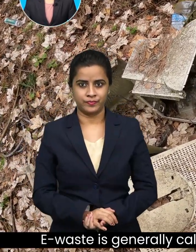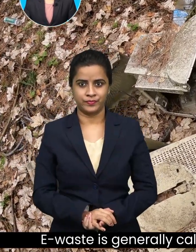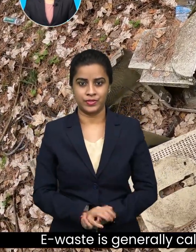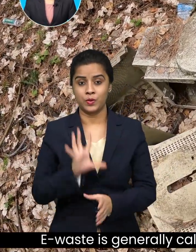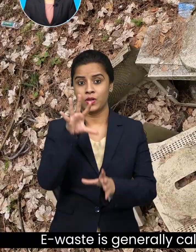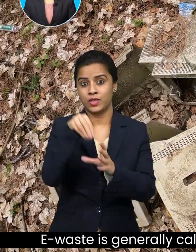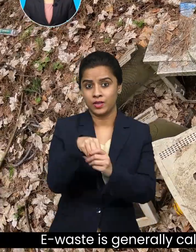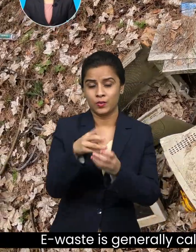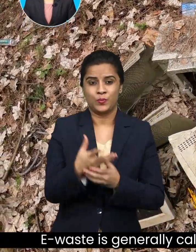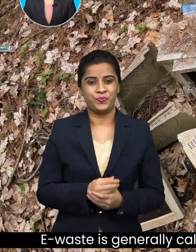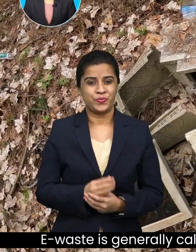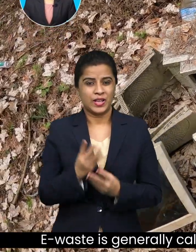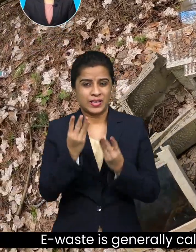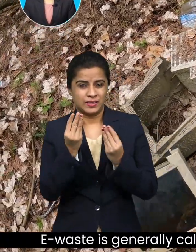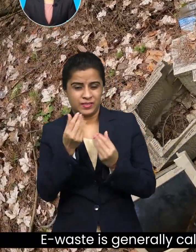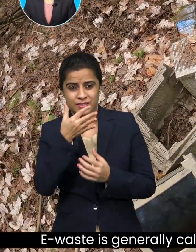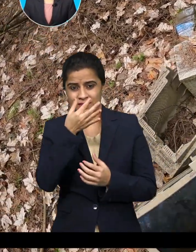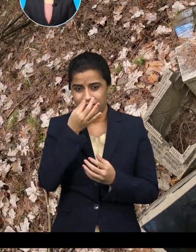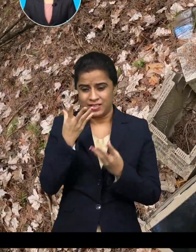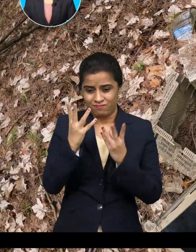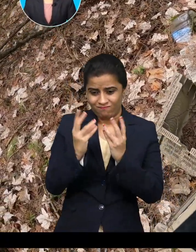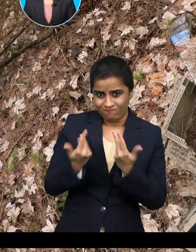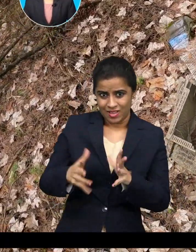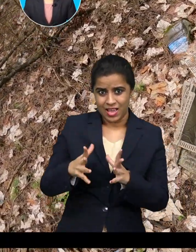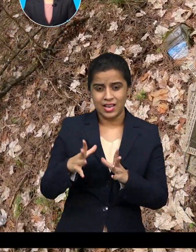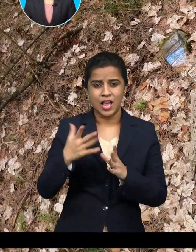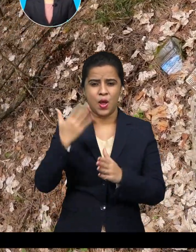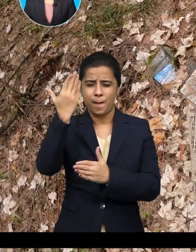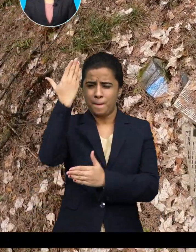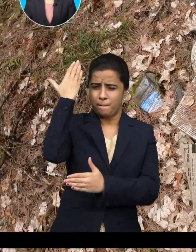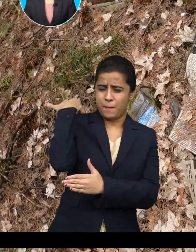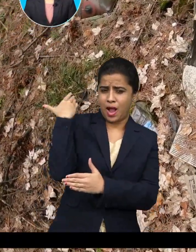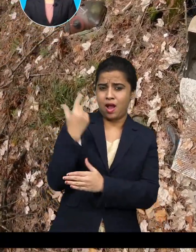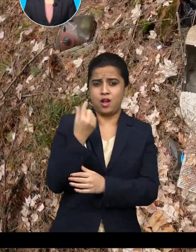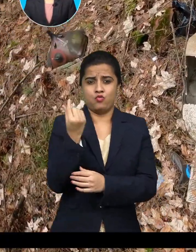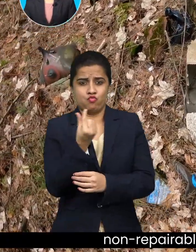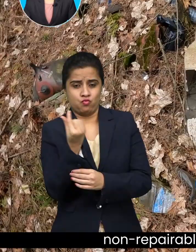which includes spoiled, outdated,